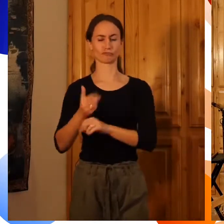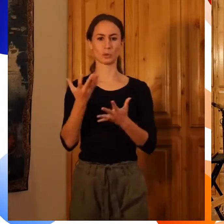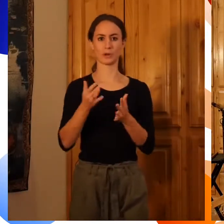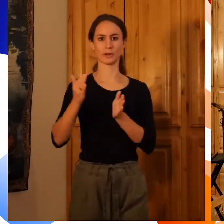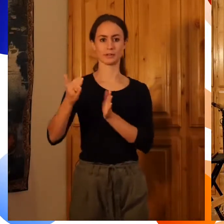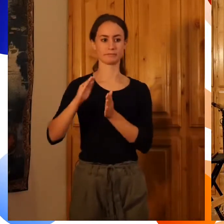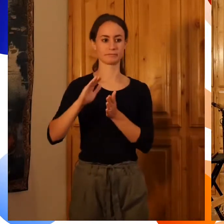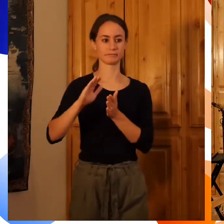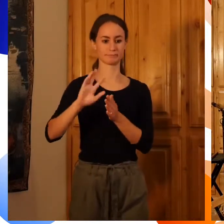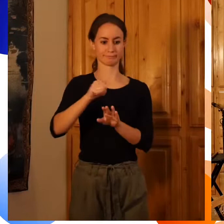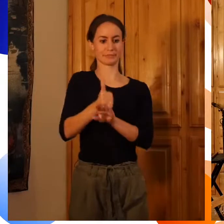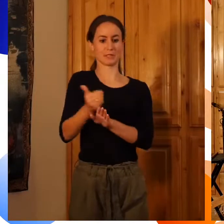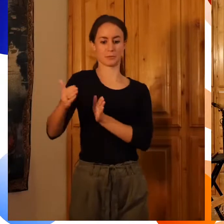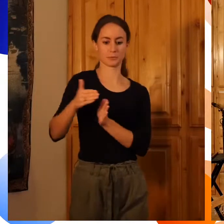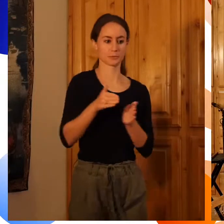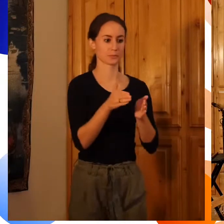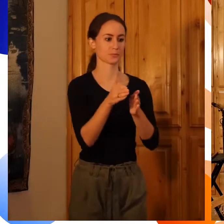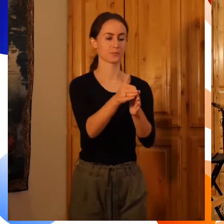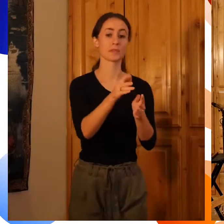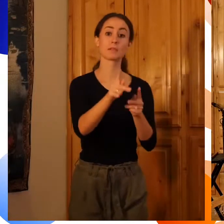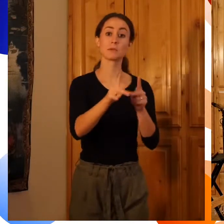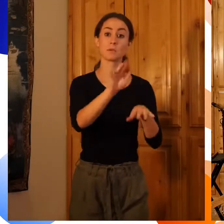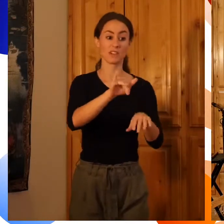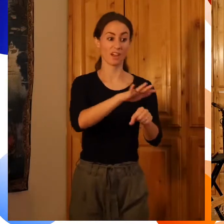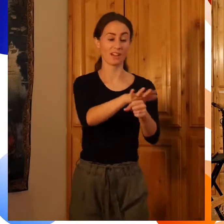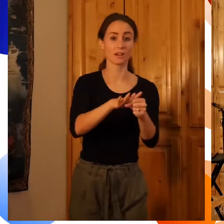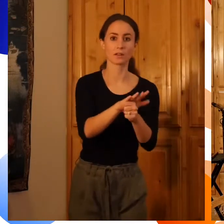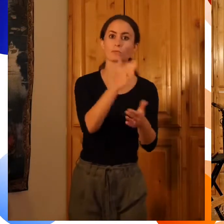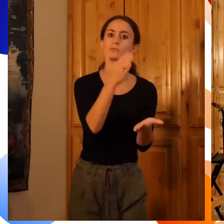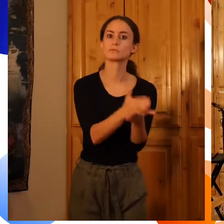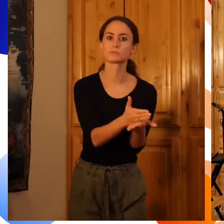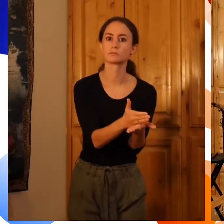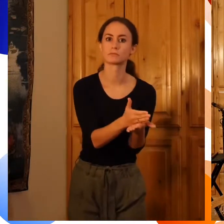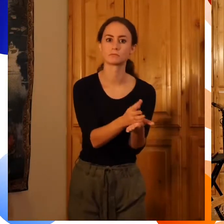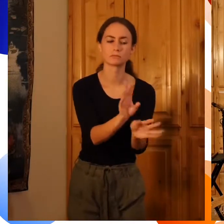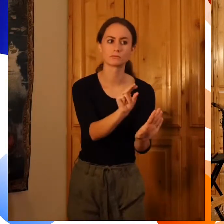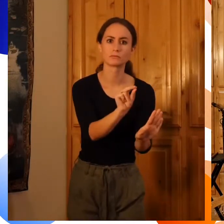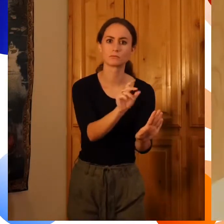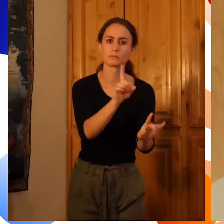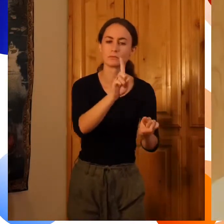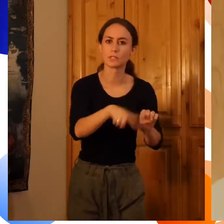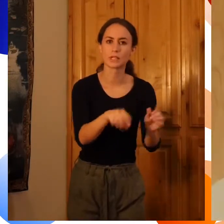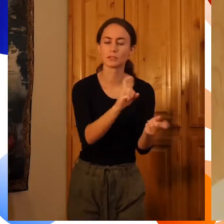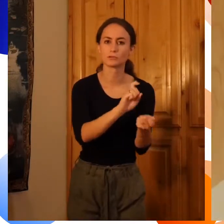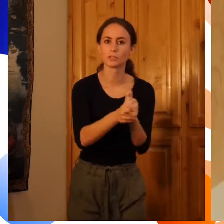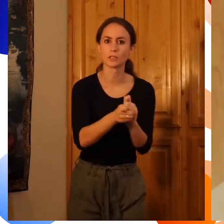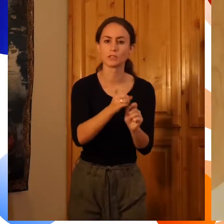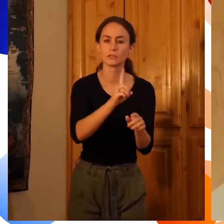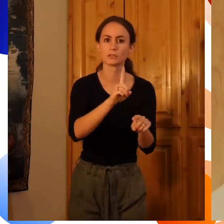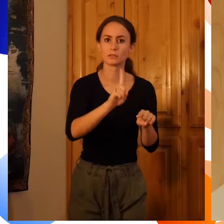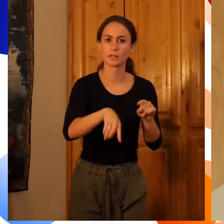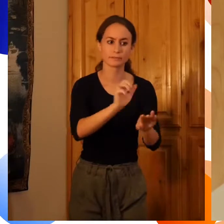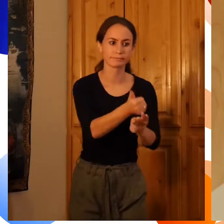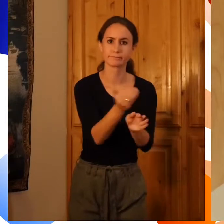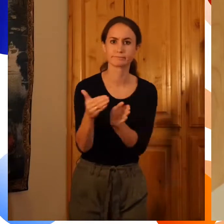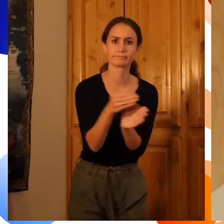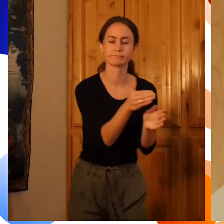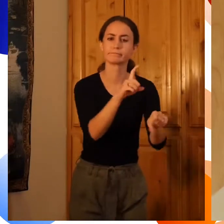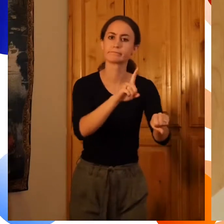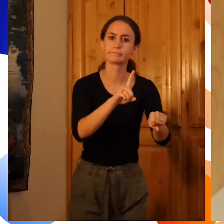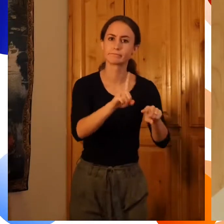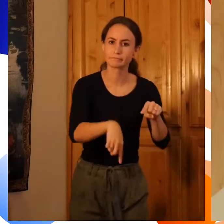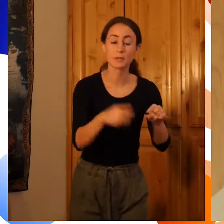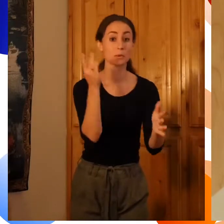people in the area would stop them because they, in the tradition, they believed in this and they had respect for it, even if their modern beliefs